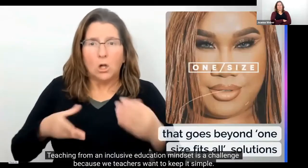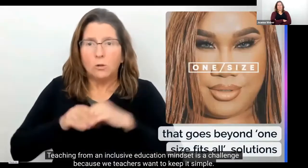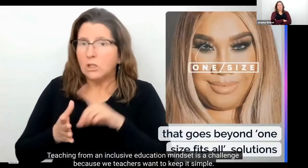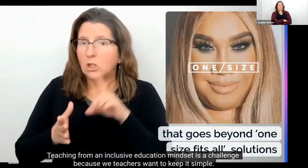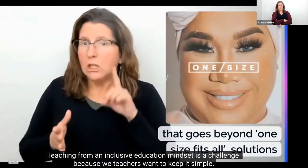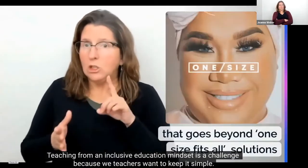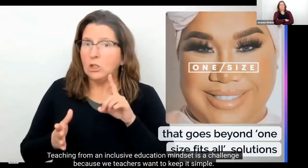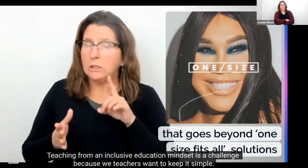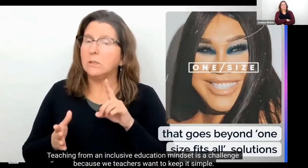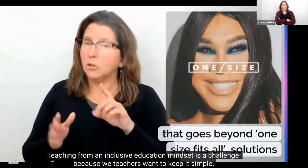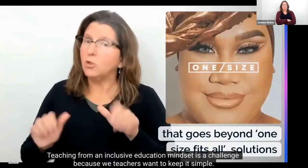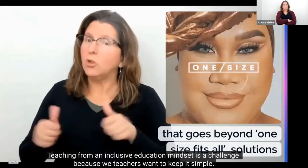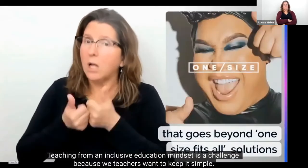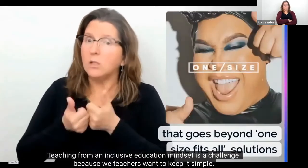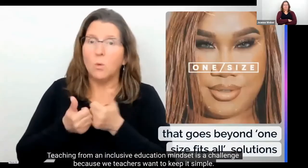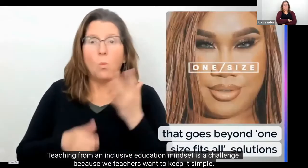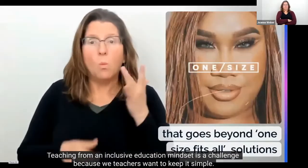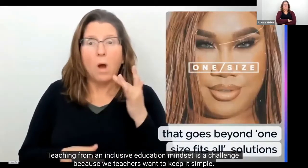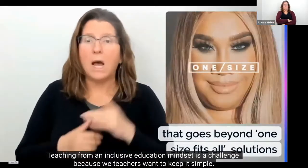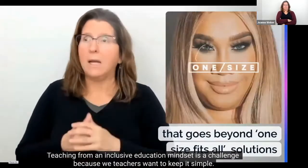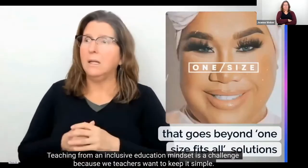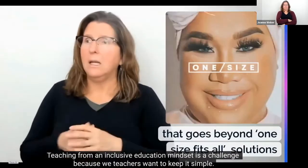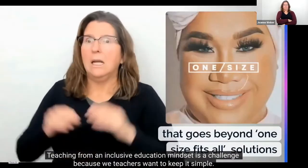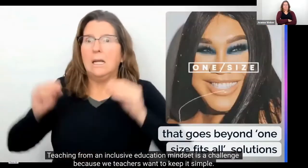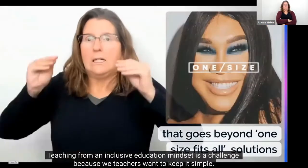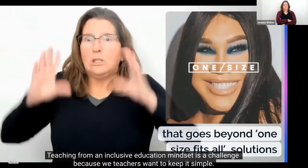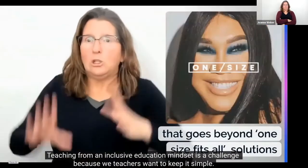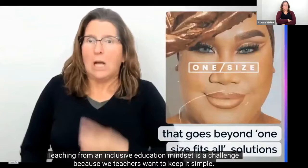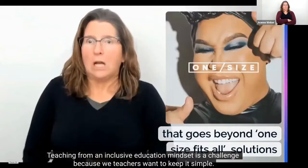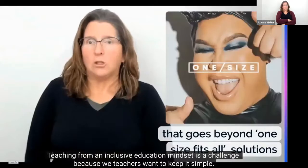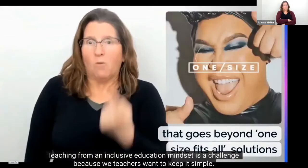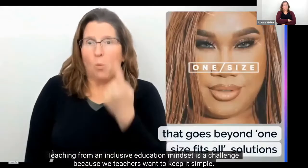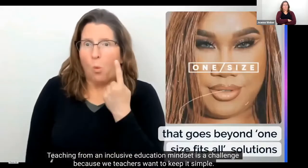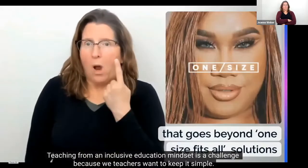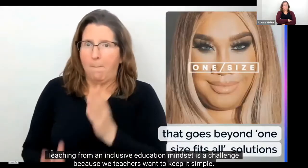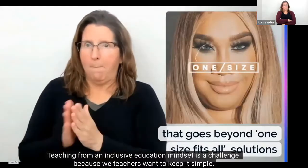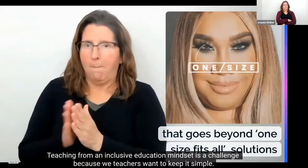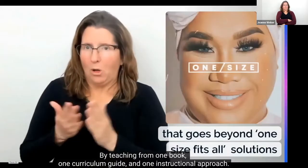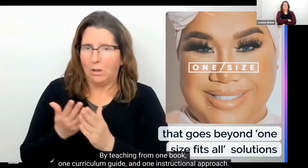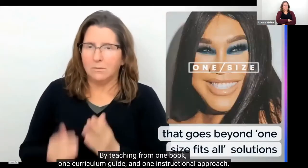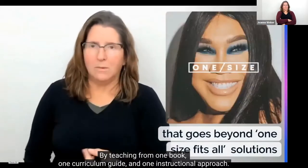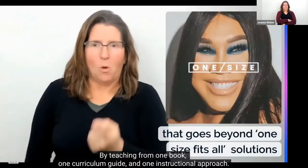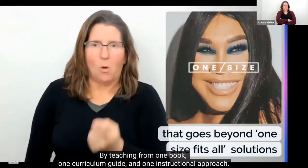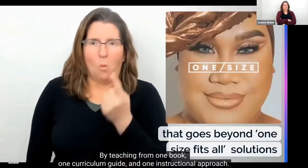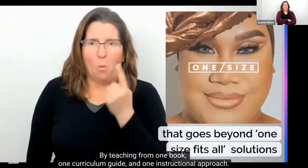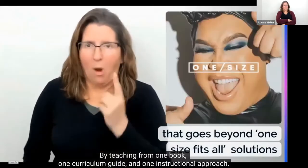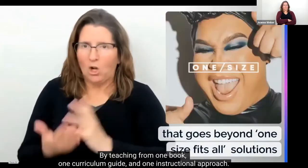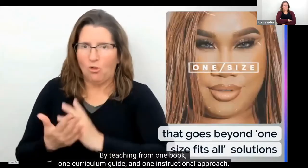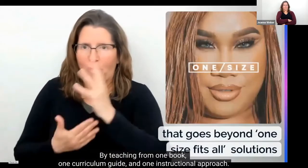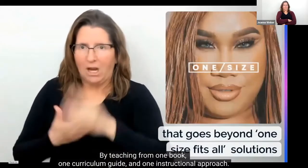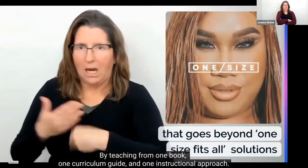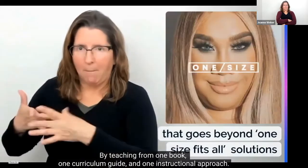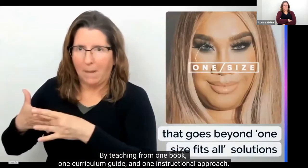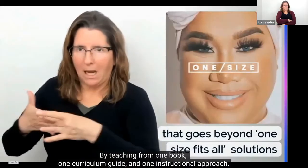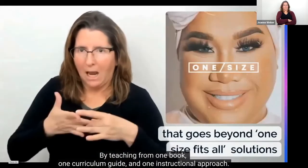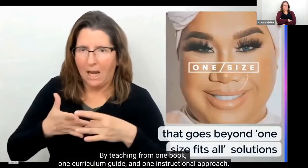Teaching from an inclusive education mindset is a challenge because we teachers want to keep it simple by teaching from